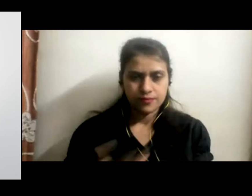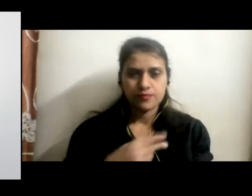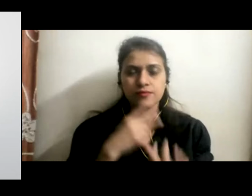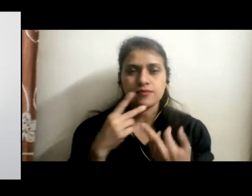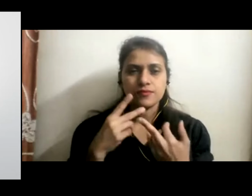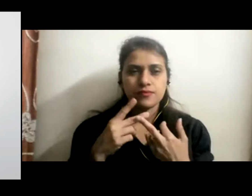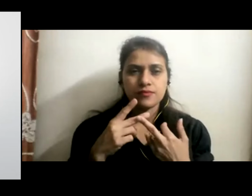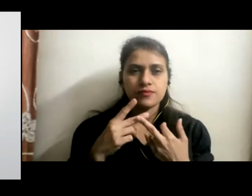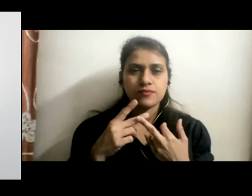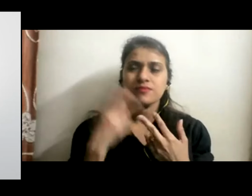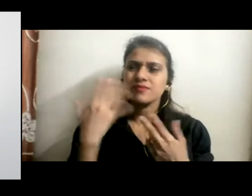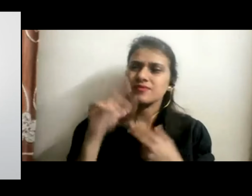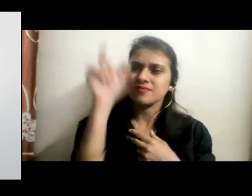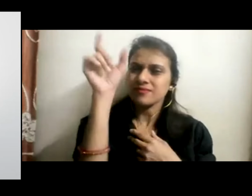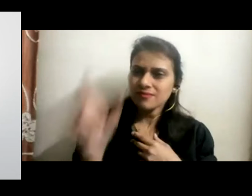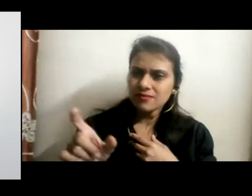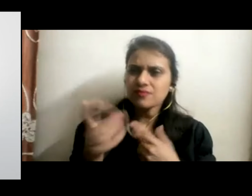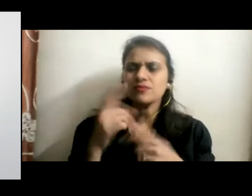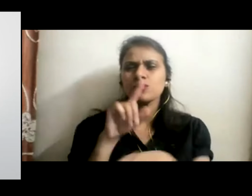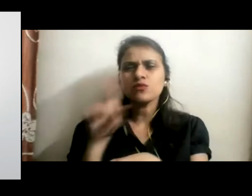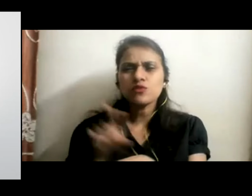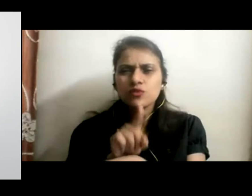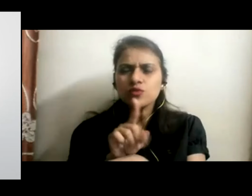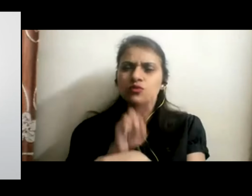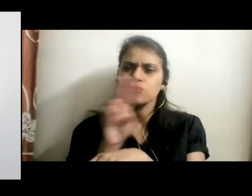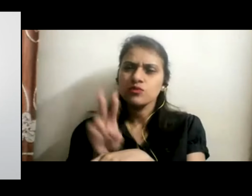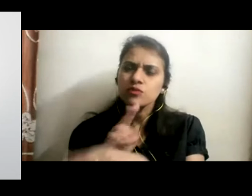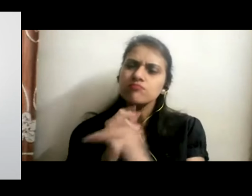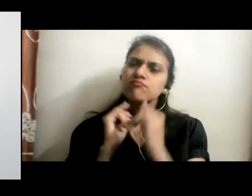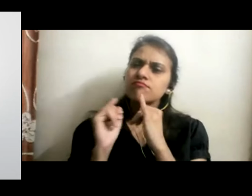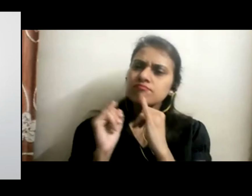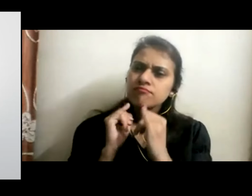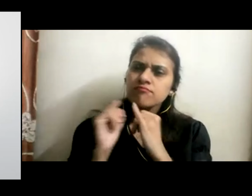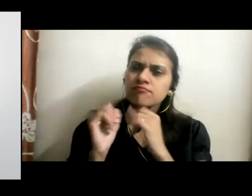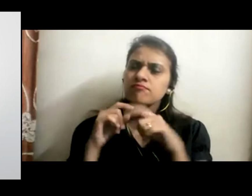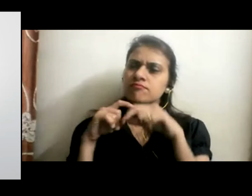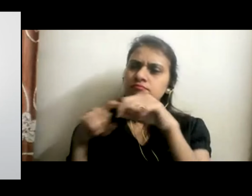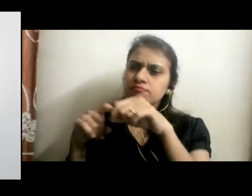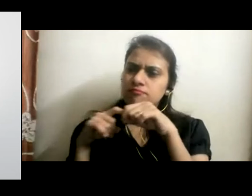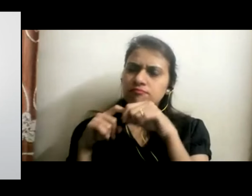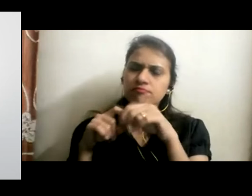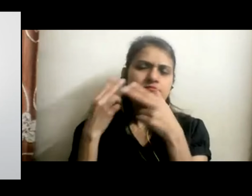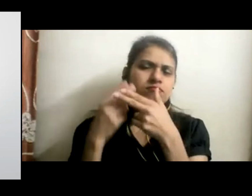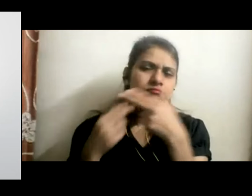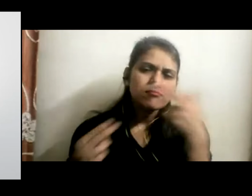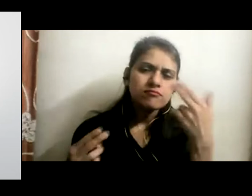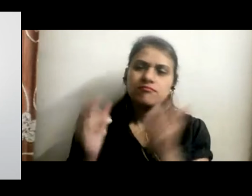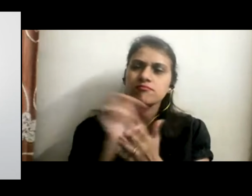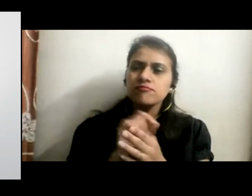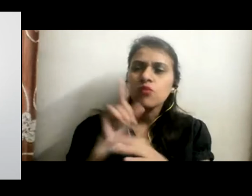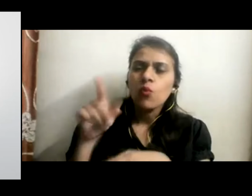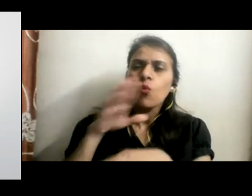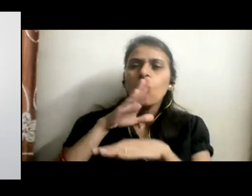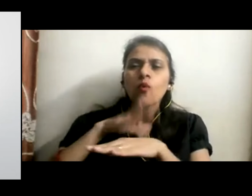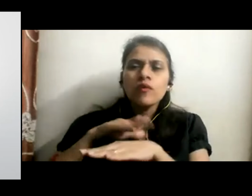could interview somebody for an hour or two in detail, asking them to narrate everything they've experienced regarding